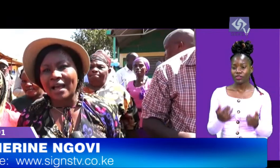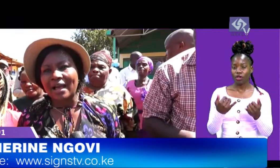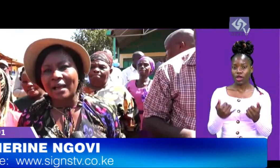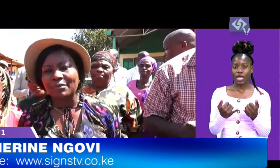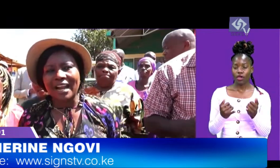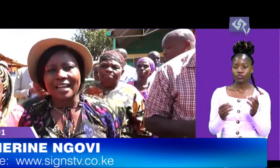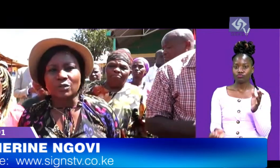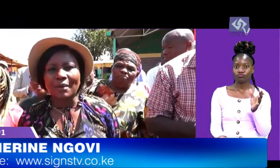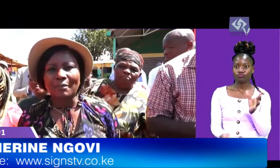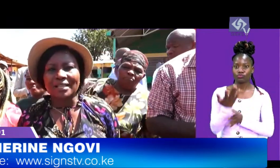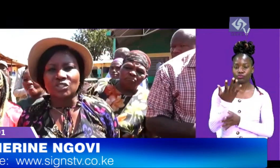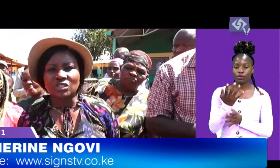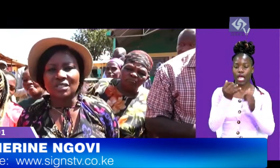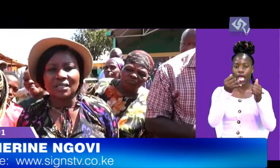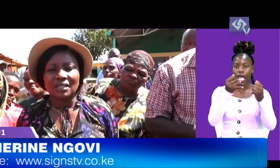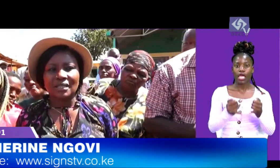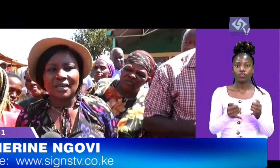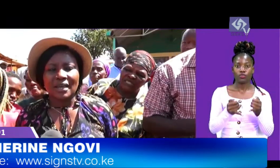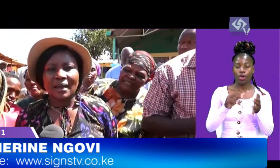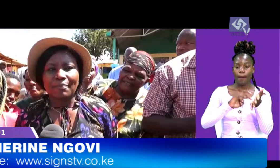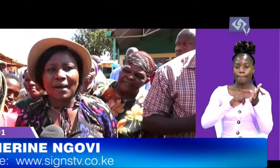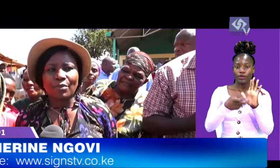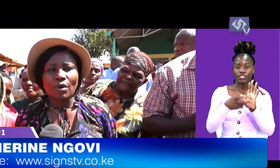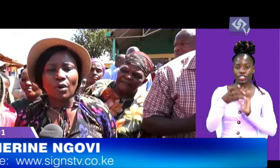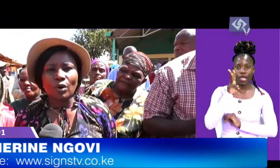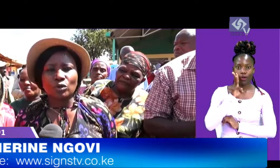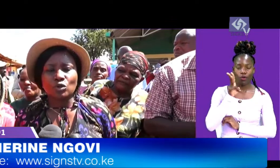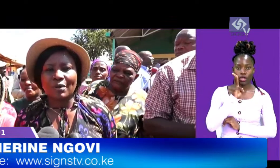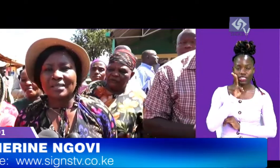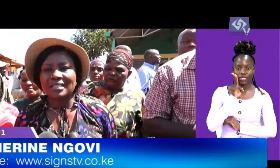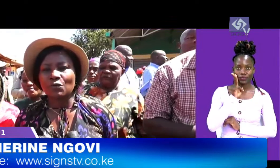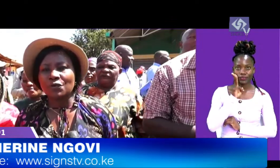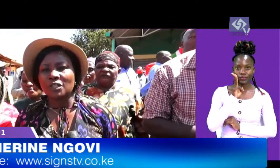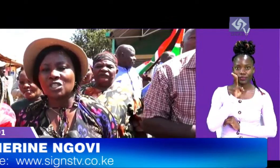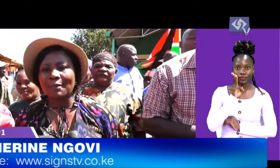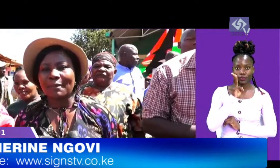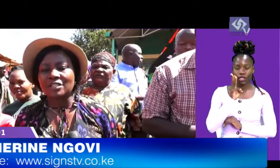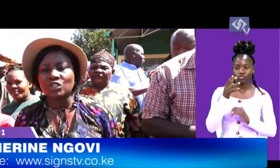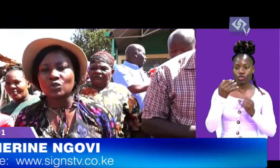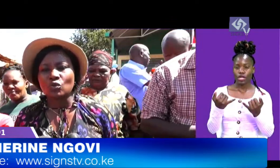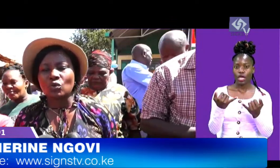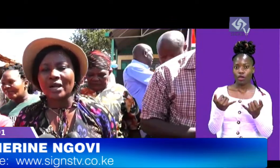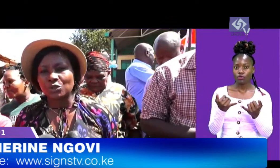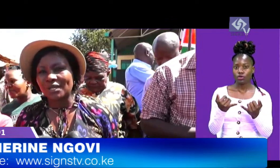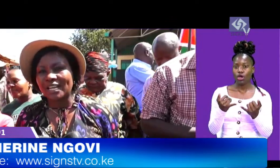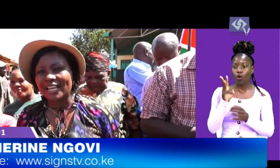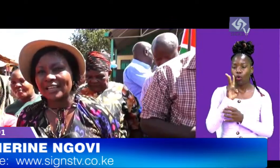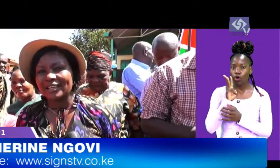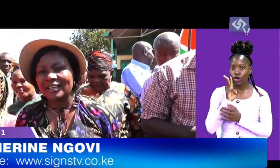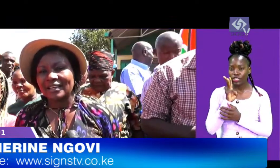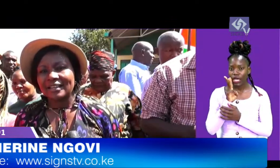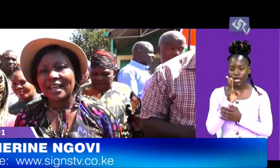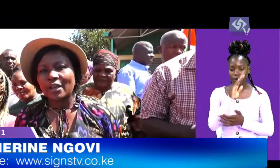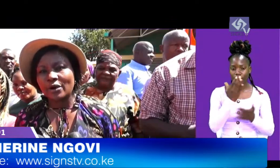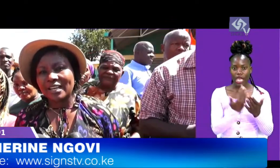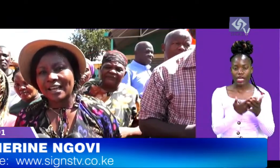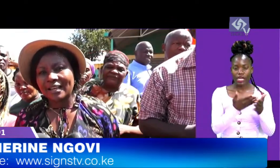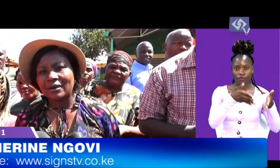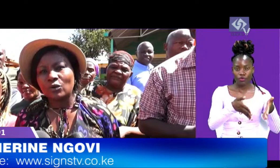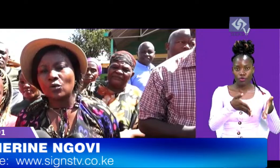Tumezindua mradi wa maji ambapo tumeweza kufikisha maji huku Kashorere na Yoda huku